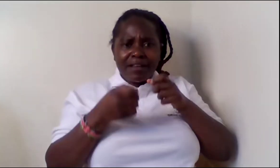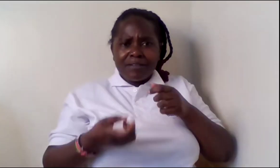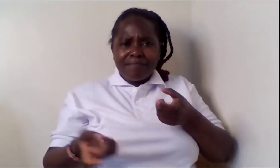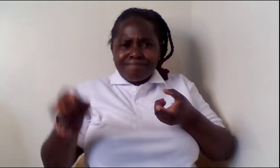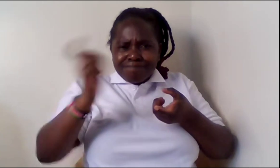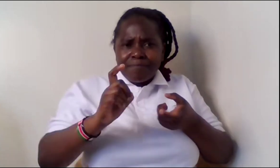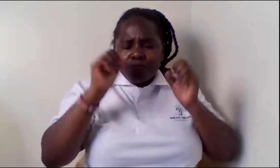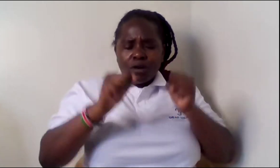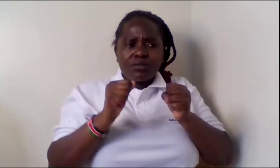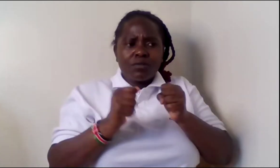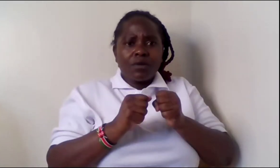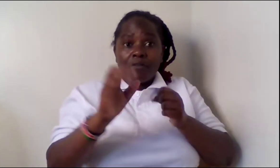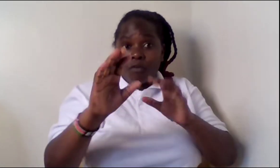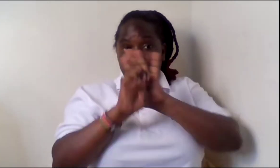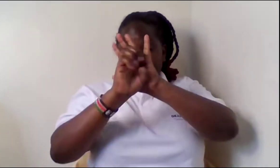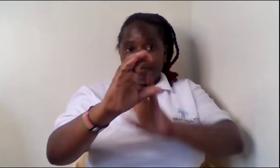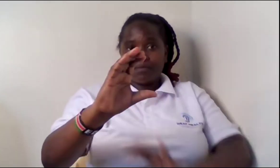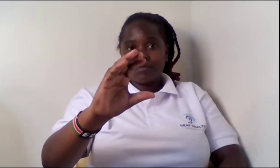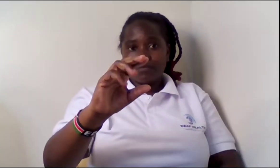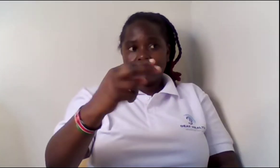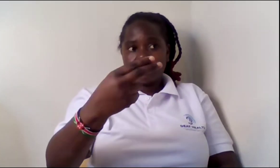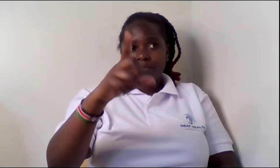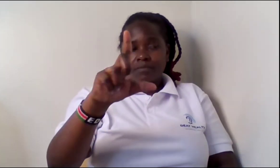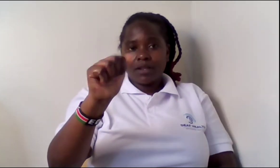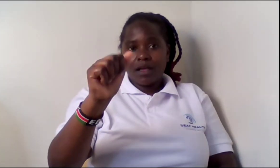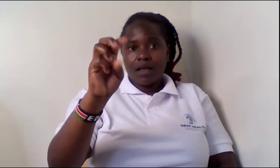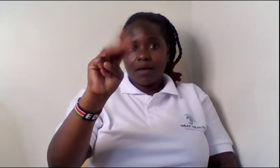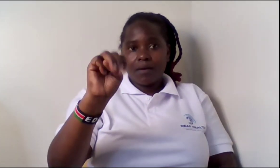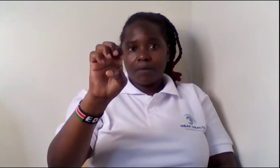For chlamydia, I told you yes, it's 100% treatable, but